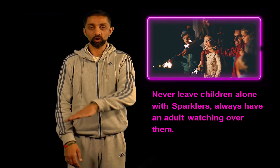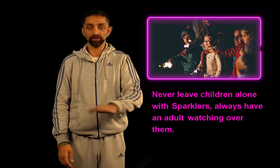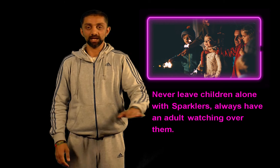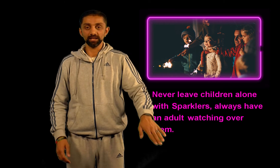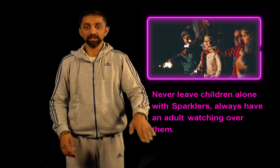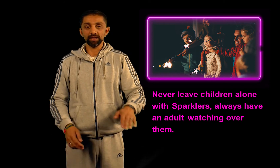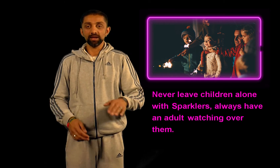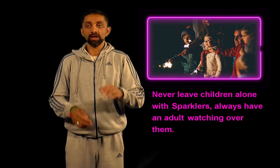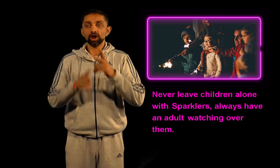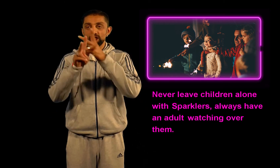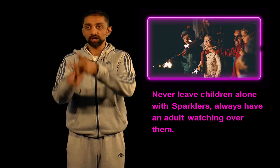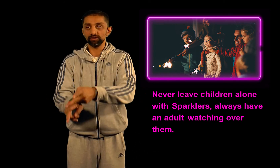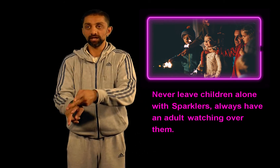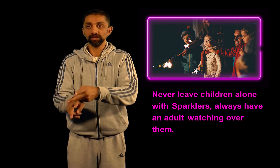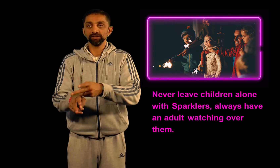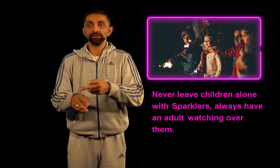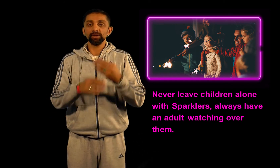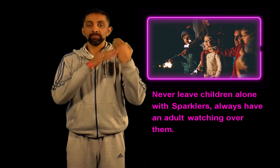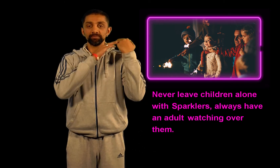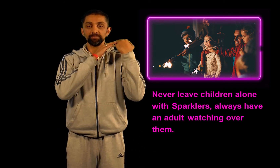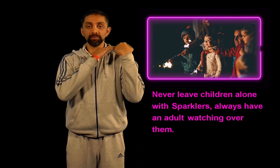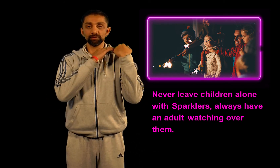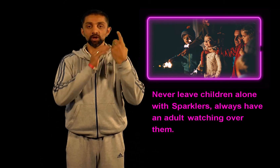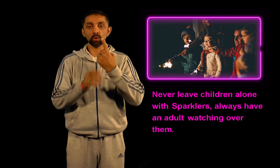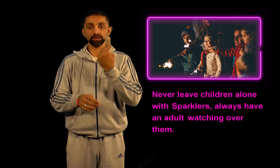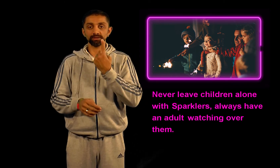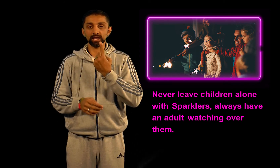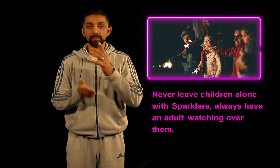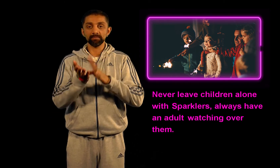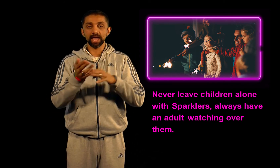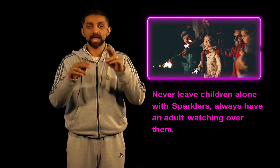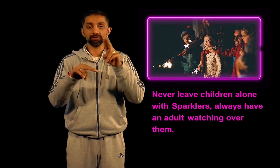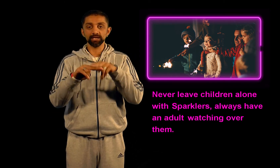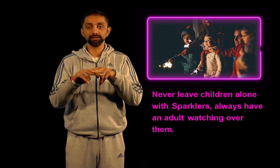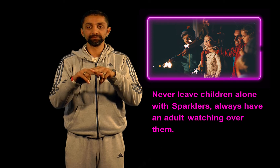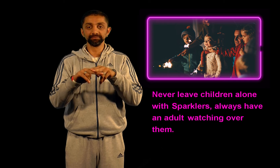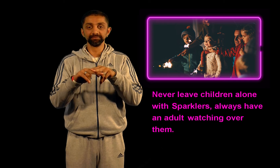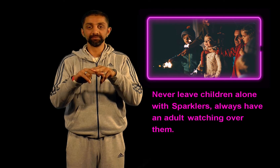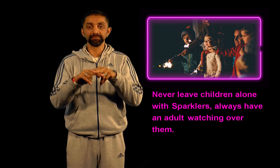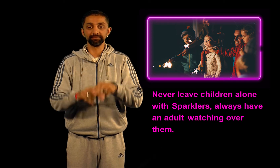Never leave children alone with sparklers. Always have an adult watching over them.